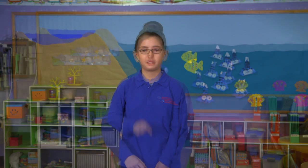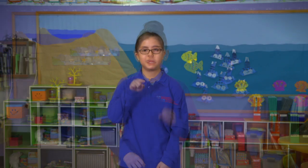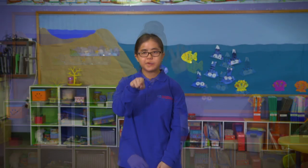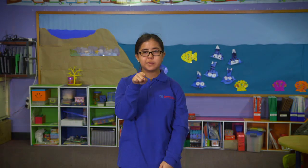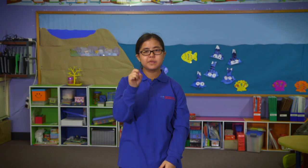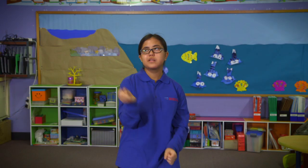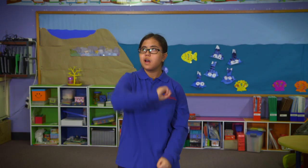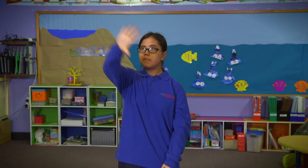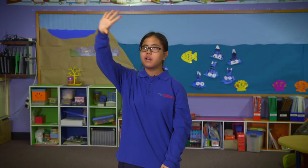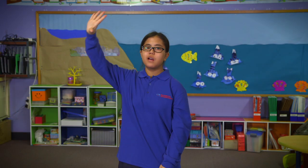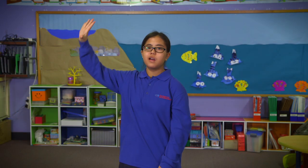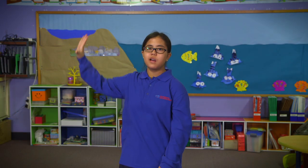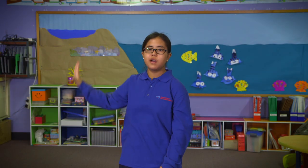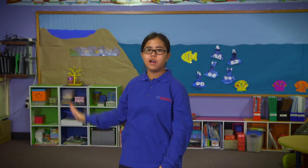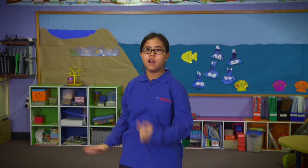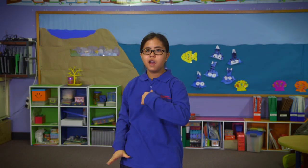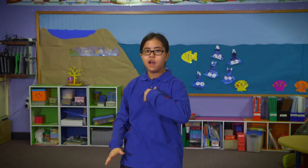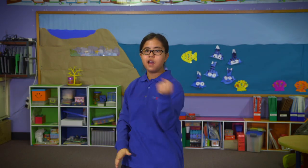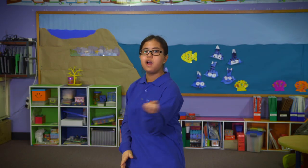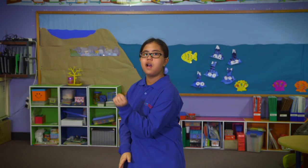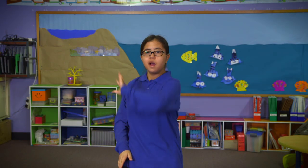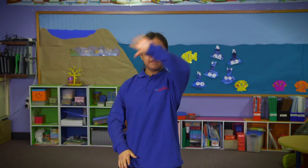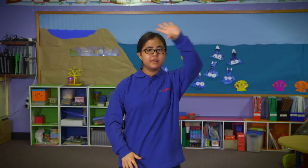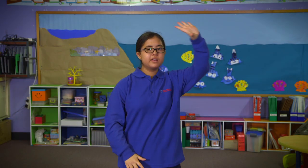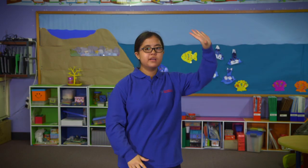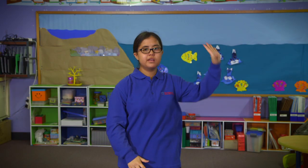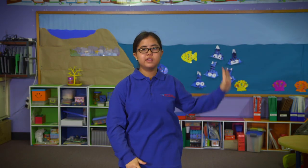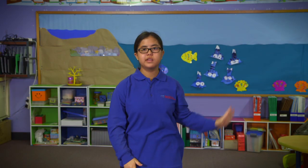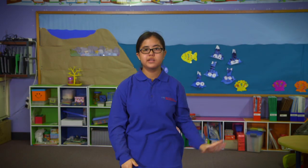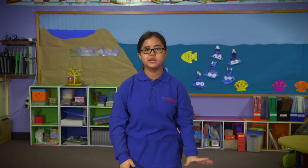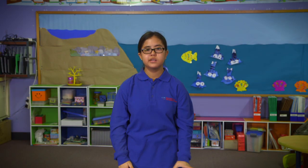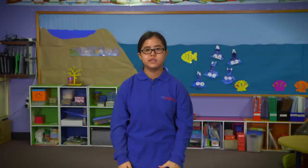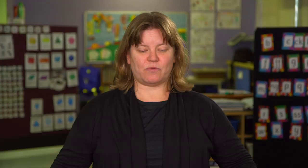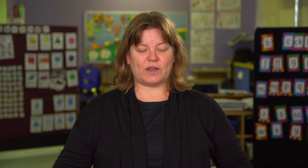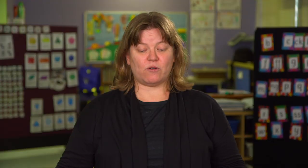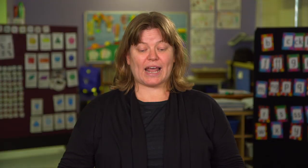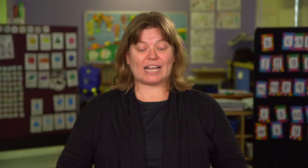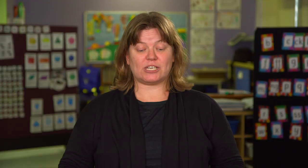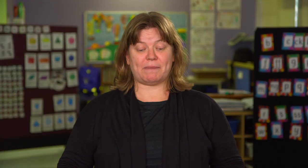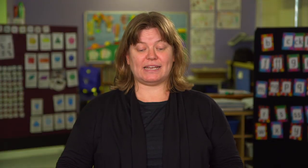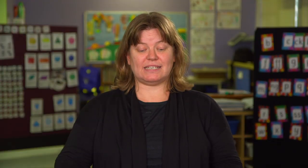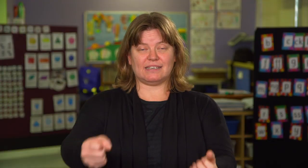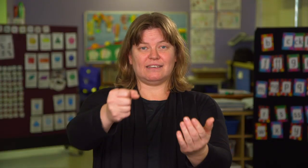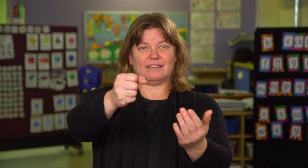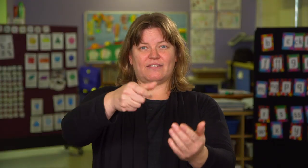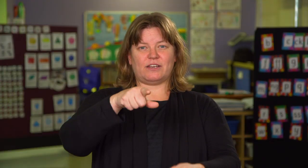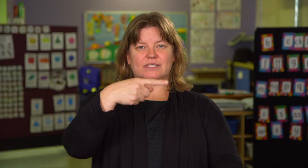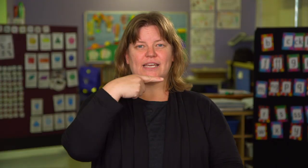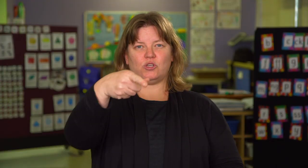So it's patterned with the melody, but on a different side. But when not actually painting, they don't say